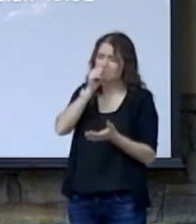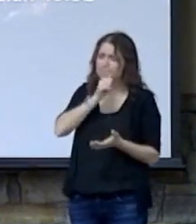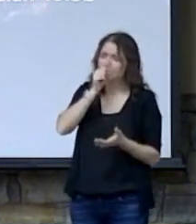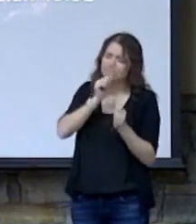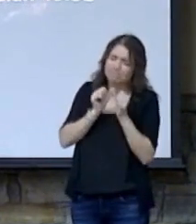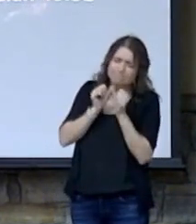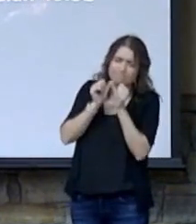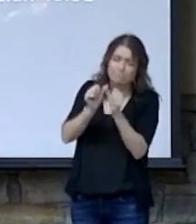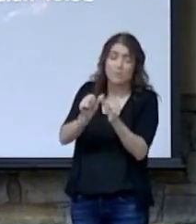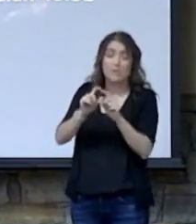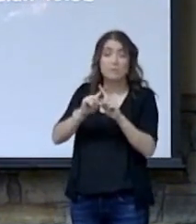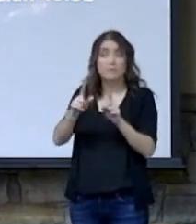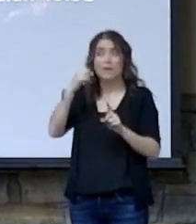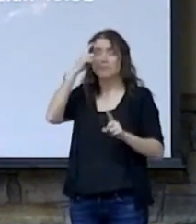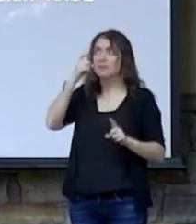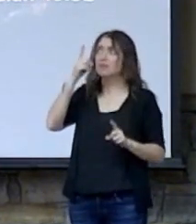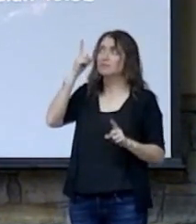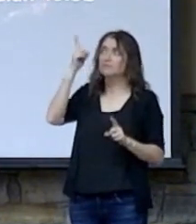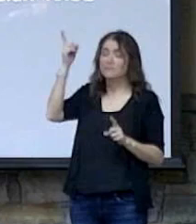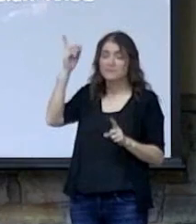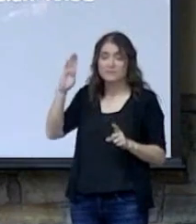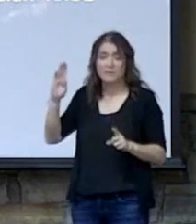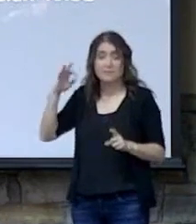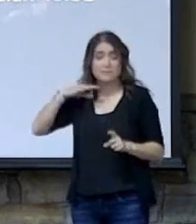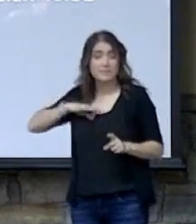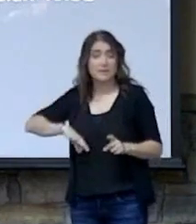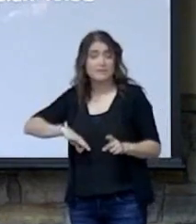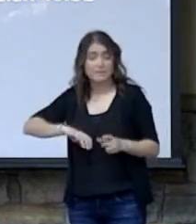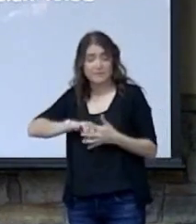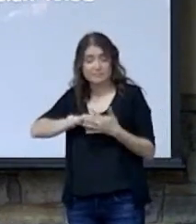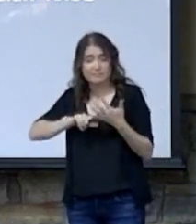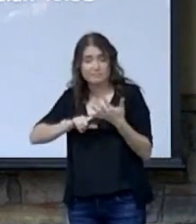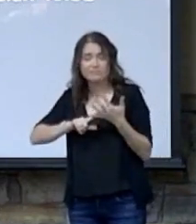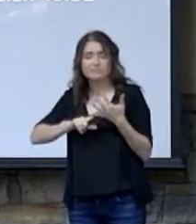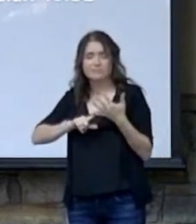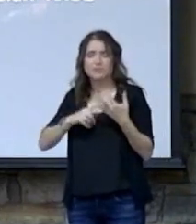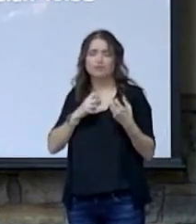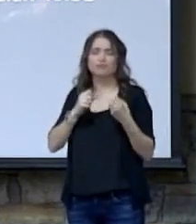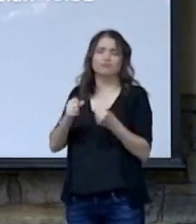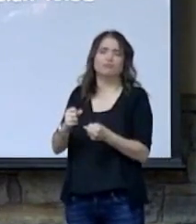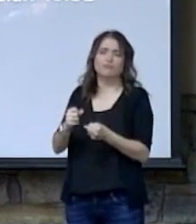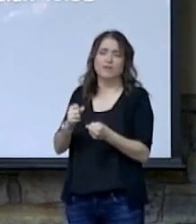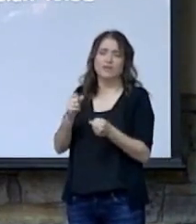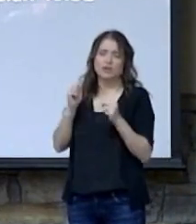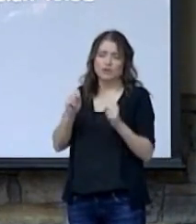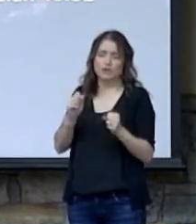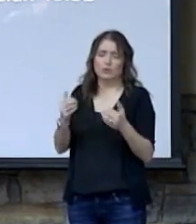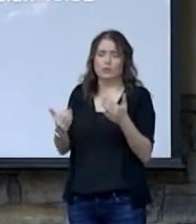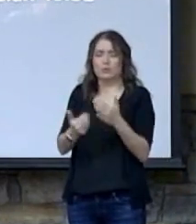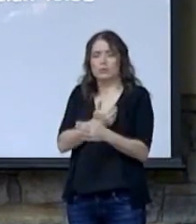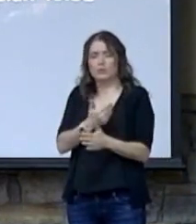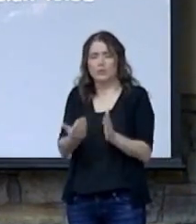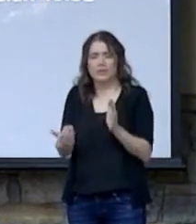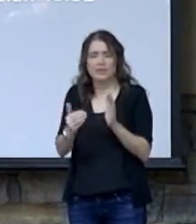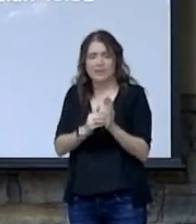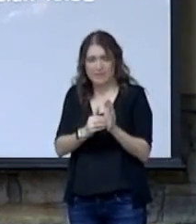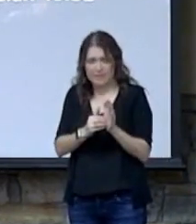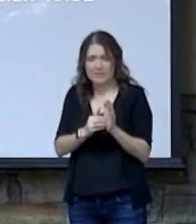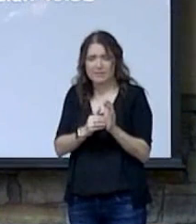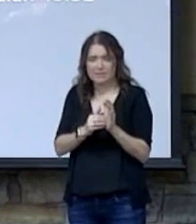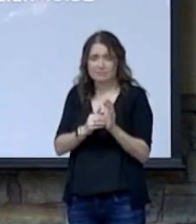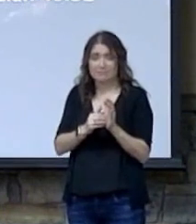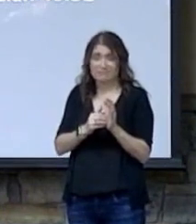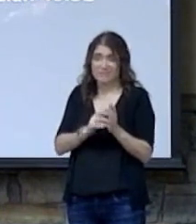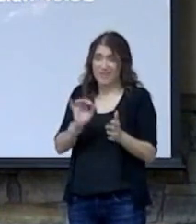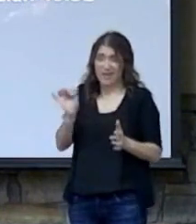because of those benefits, David's strength was able to be renewed to the point that it was